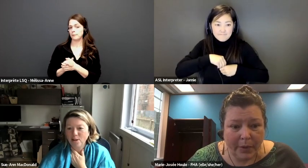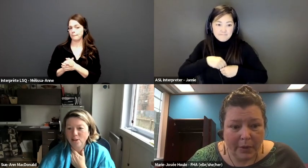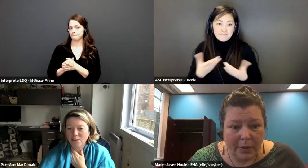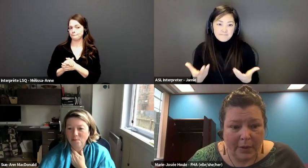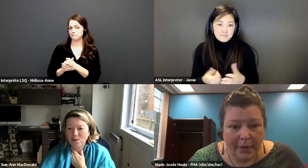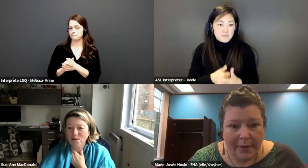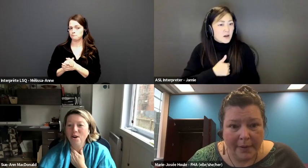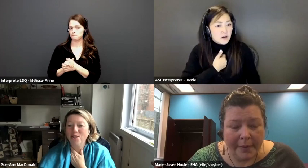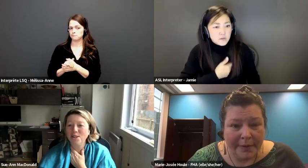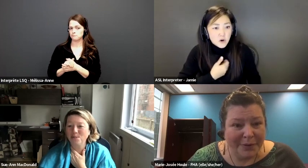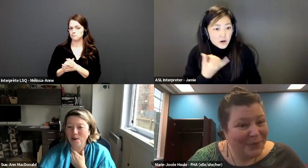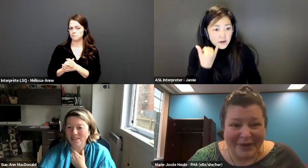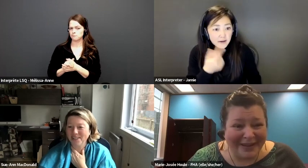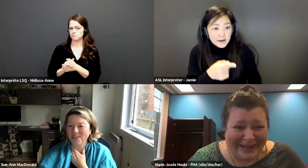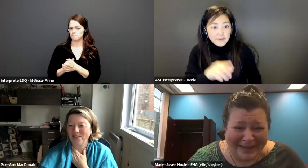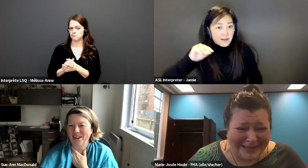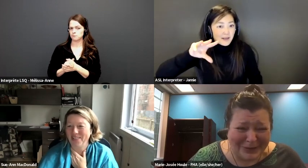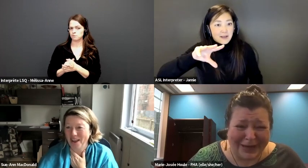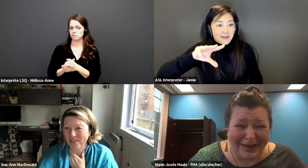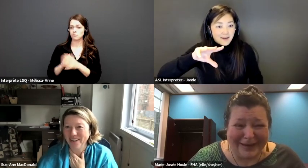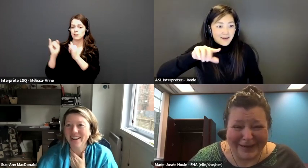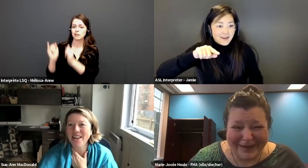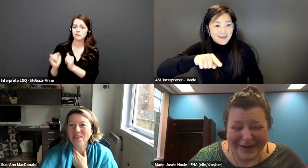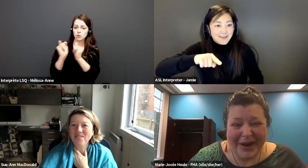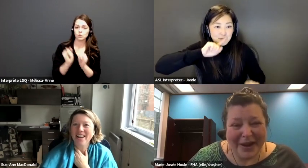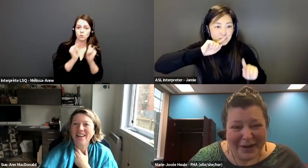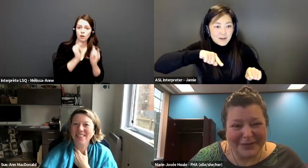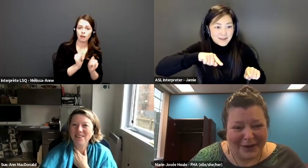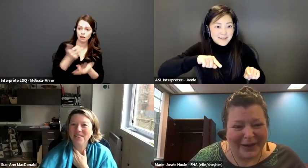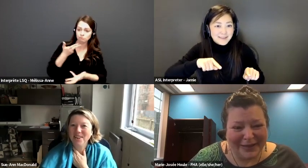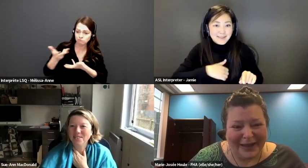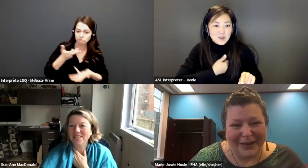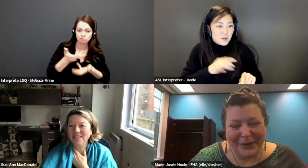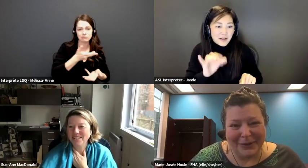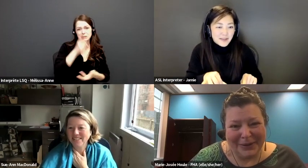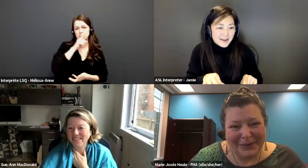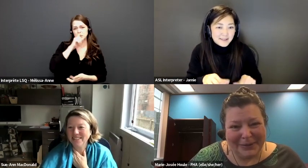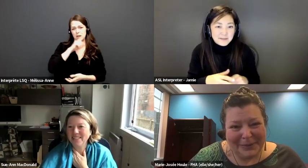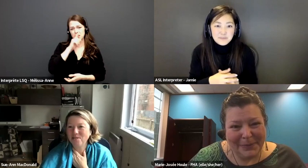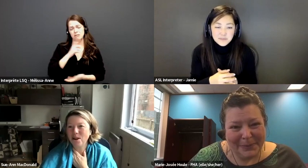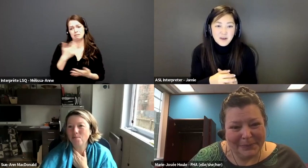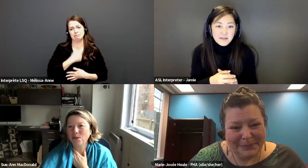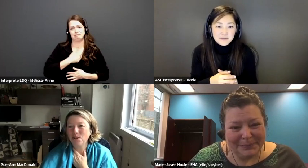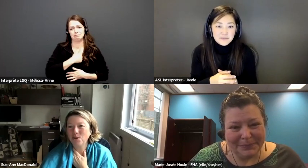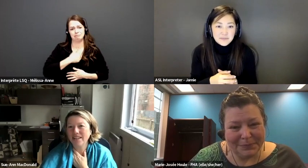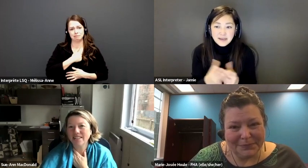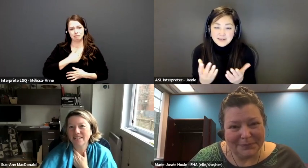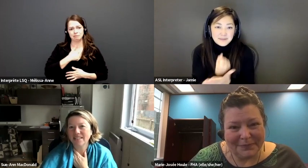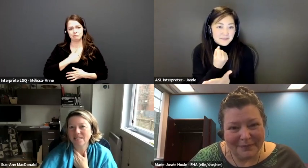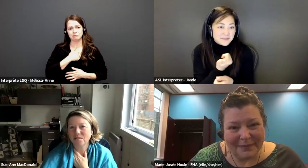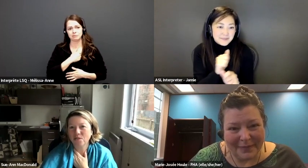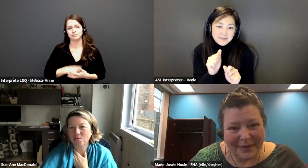And I apologize if I put you on the spot a little bit on that one. But I think seize every